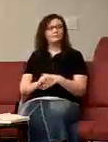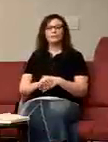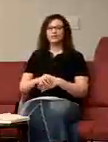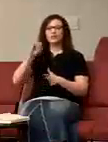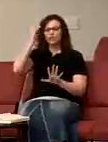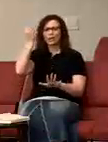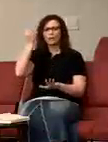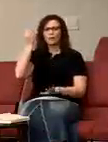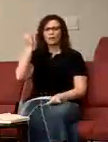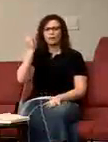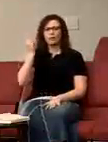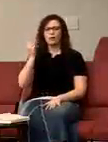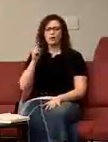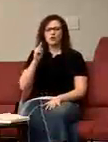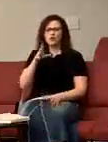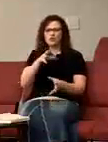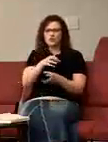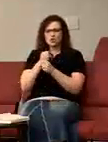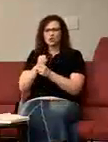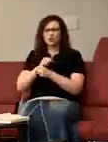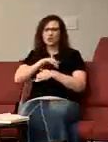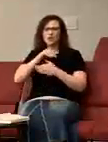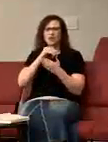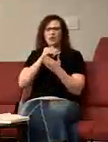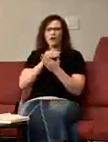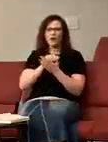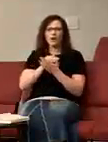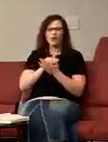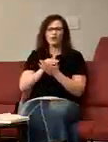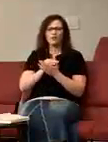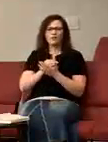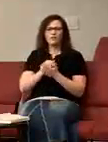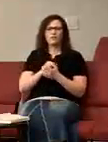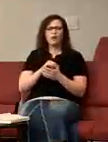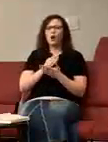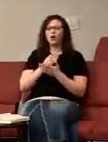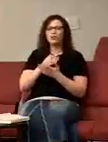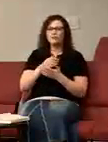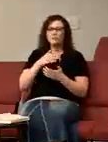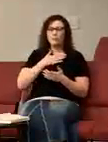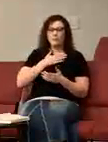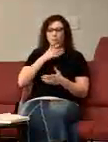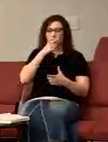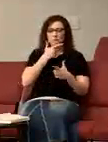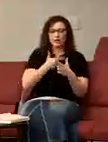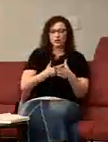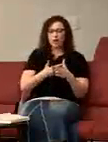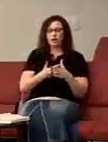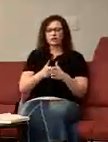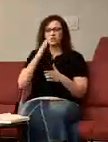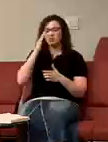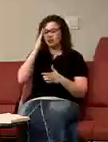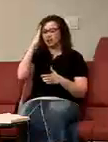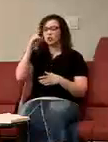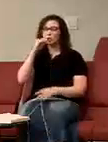"Jacob, you took all of Laban's sons, all of Laban's daughters, his grandkids, all his